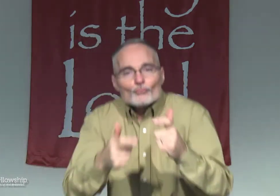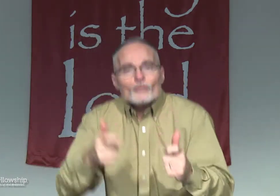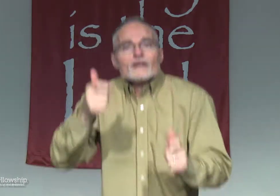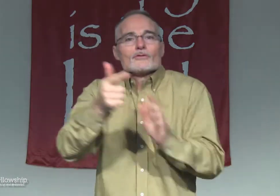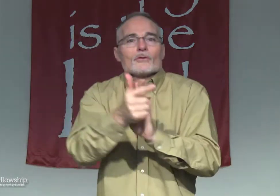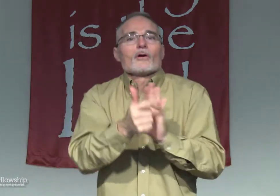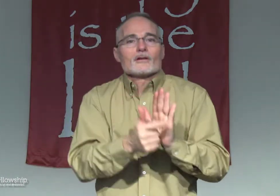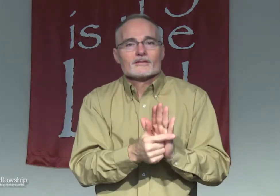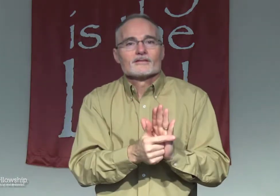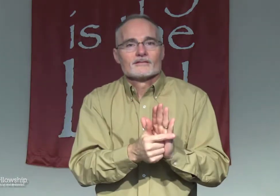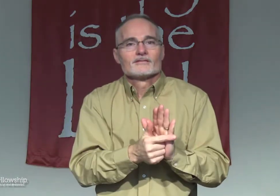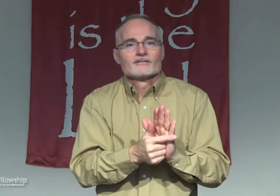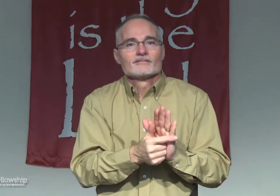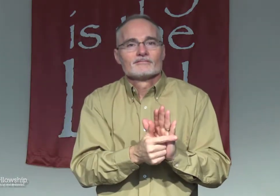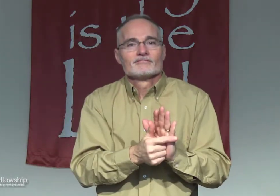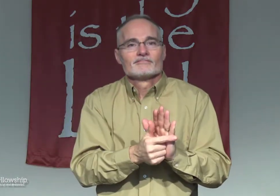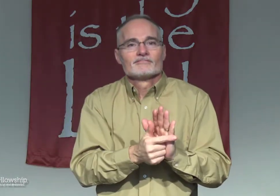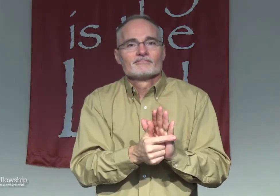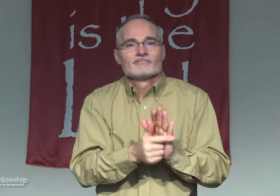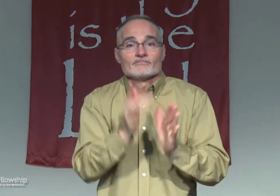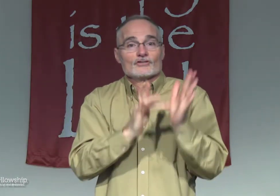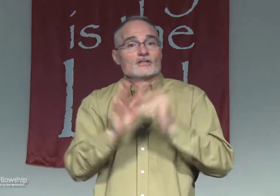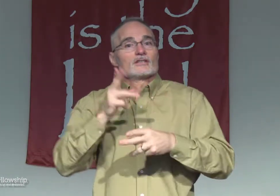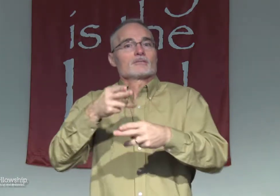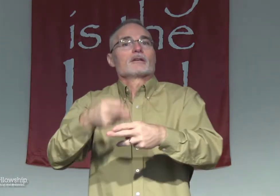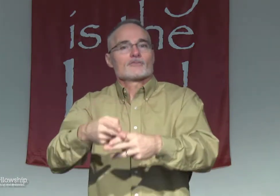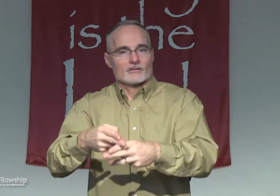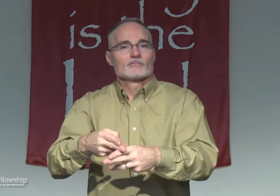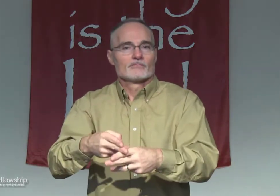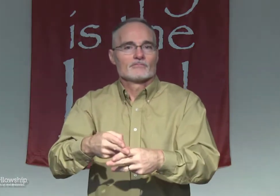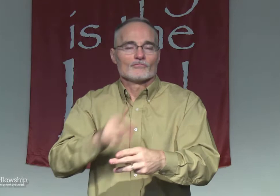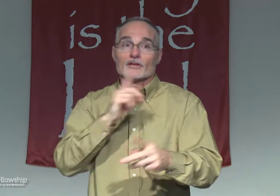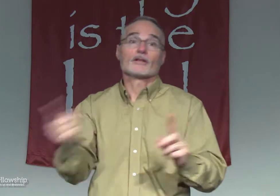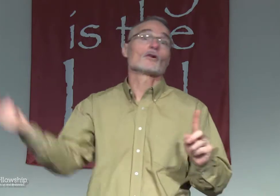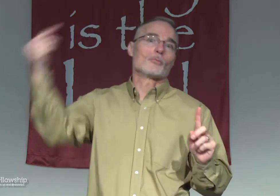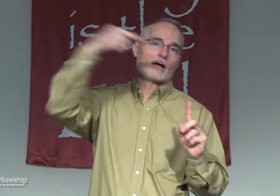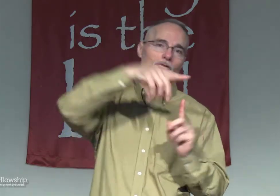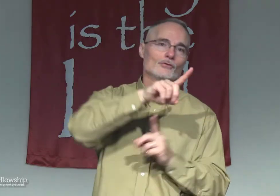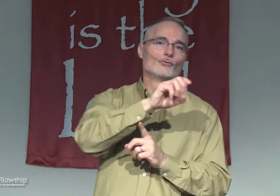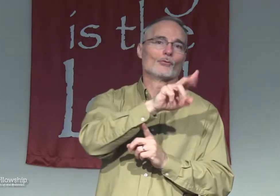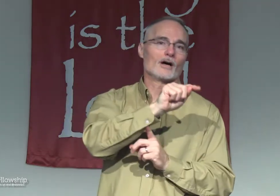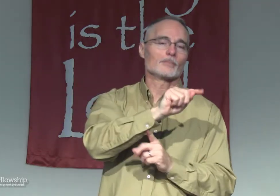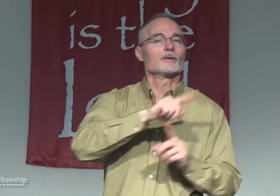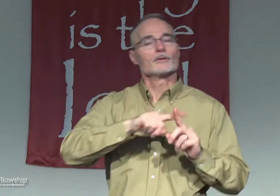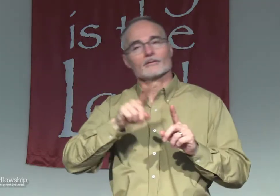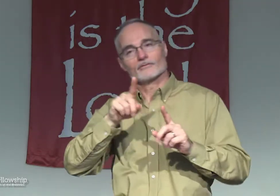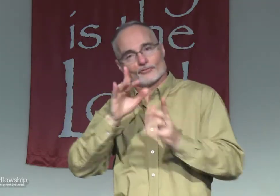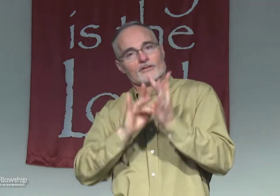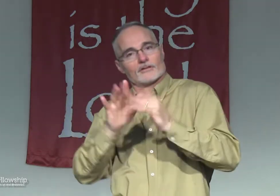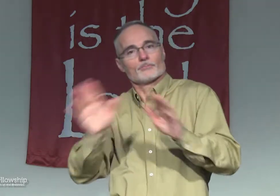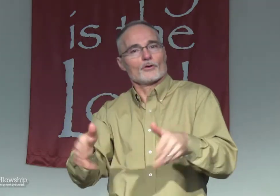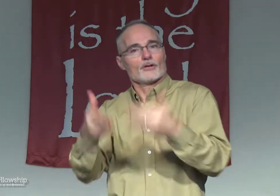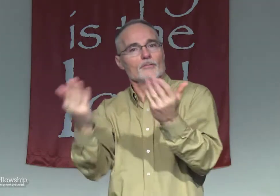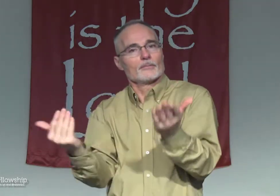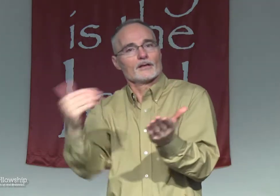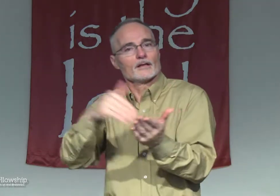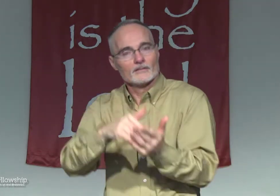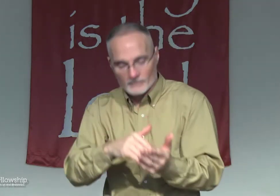Remember, the two greatest laws that Jesus mentioned, really it goes back to Deuteronomy,